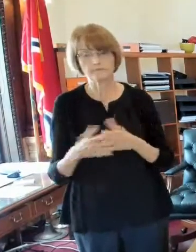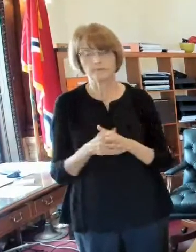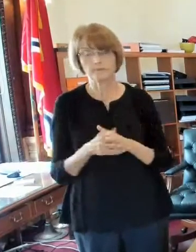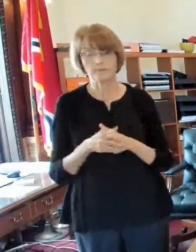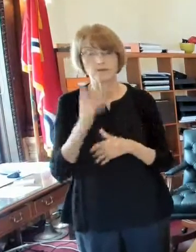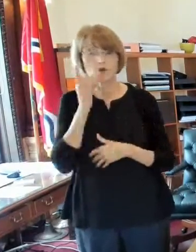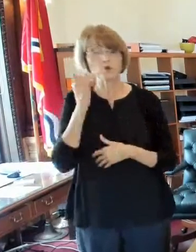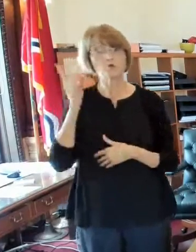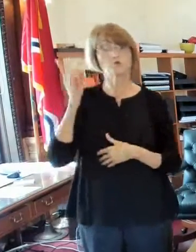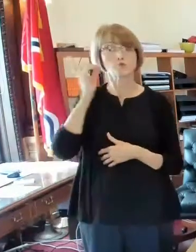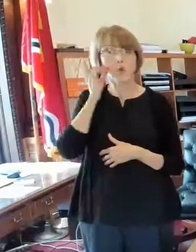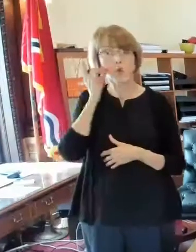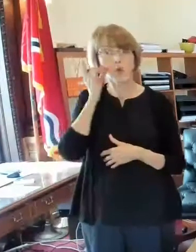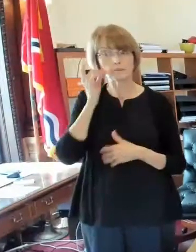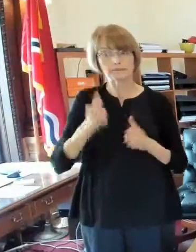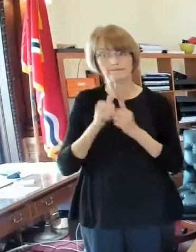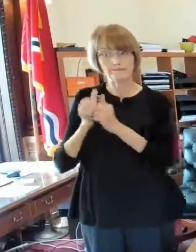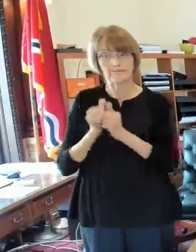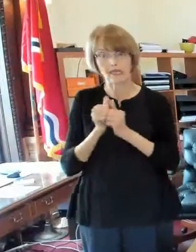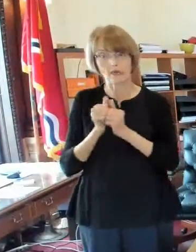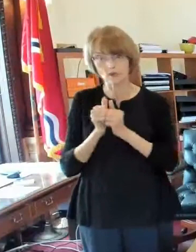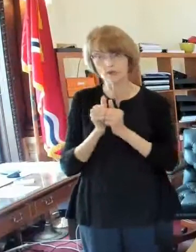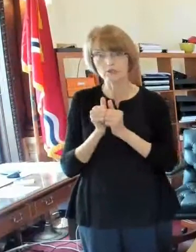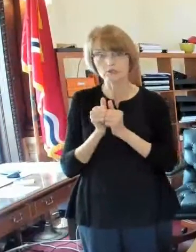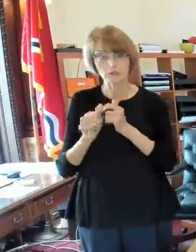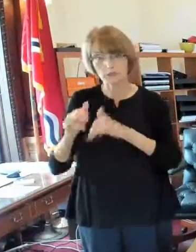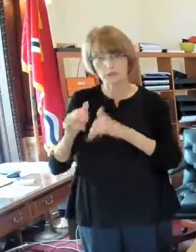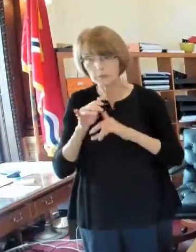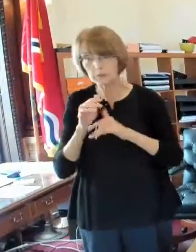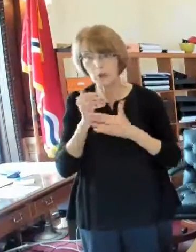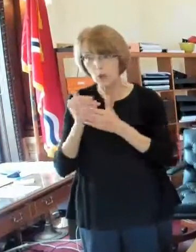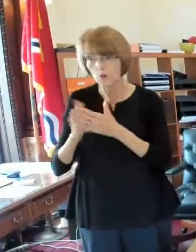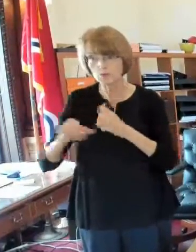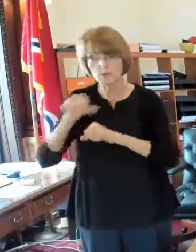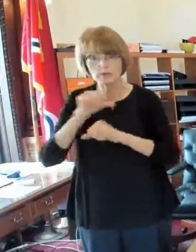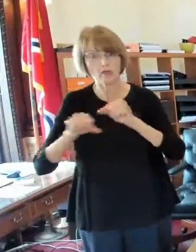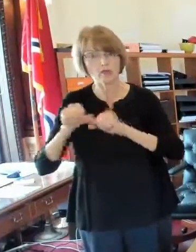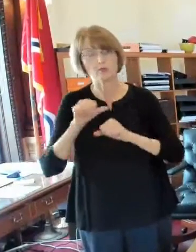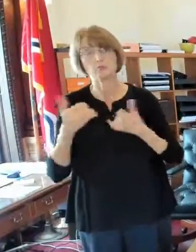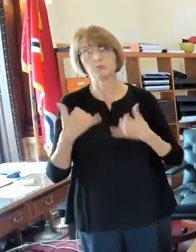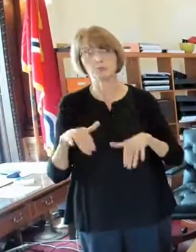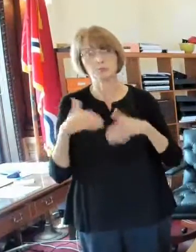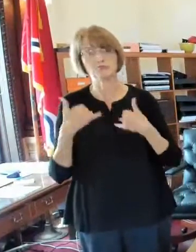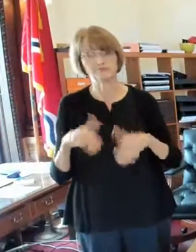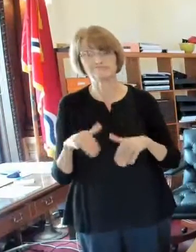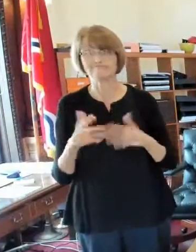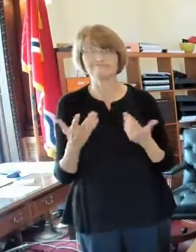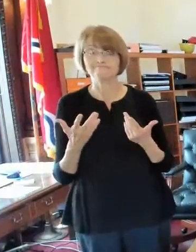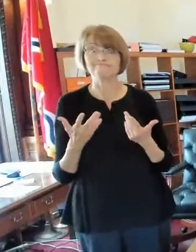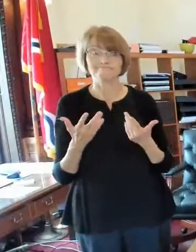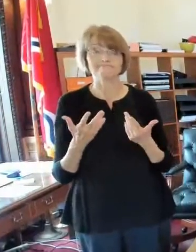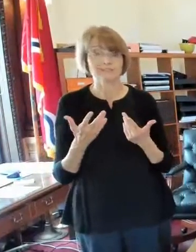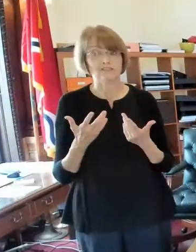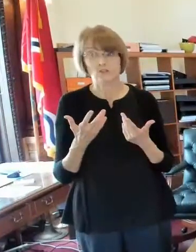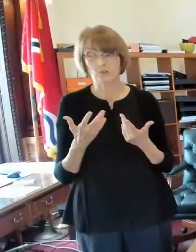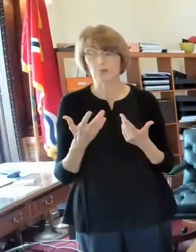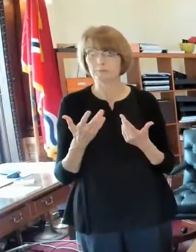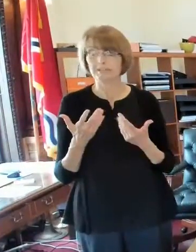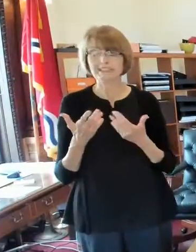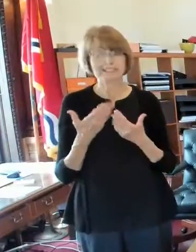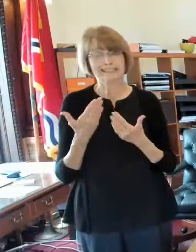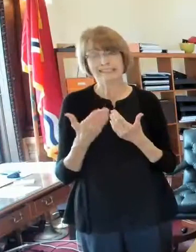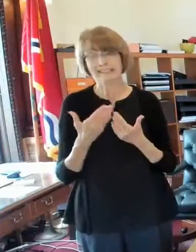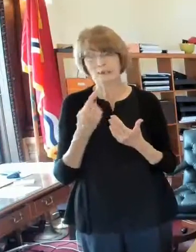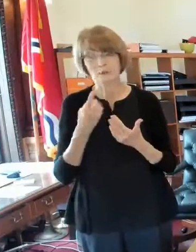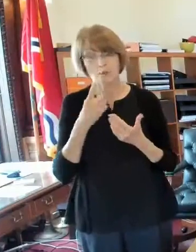living situations, lots of people living in close quarters are really ripe for, if someone is